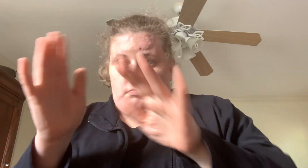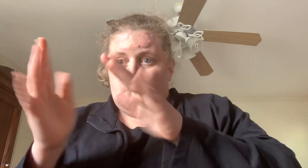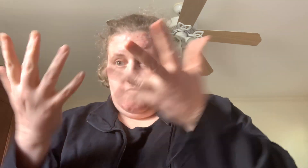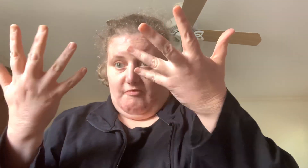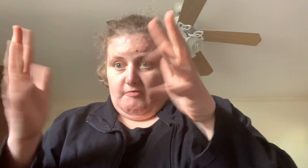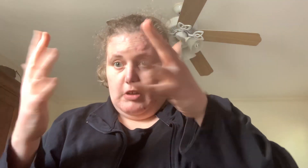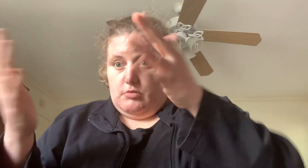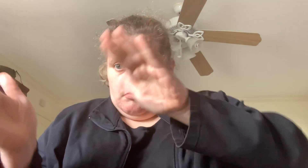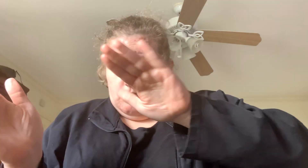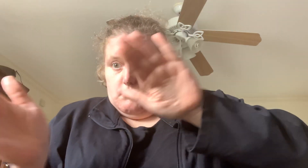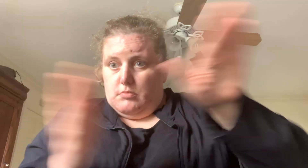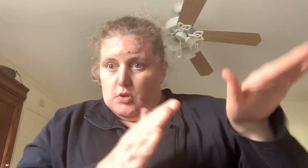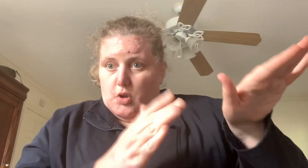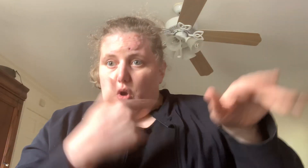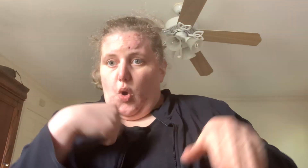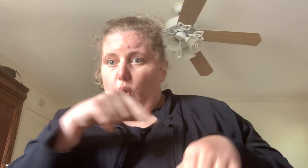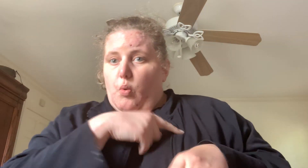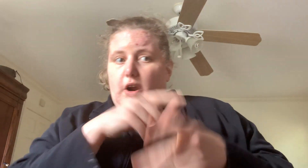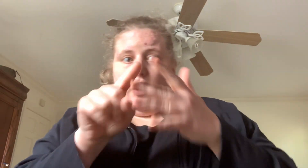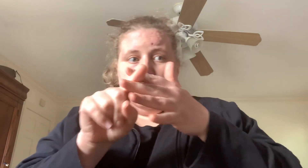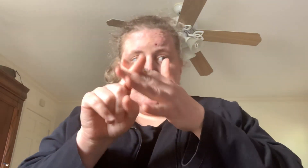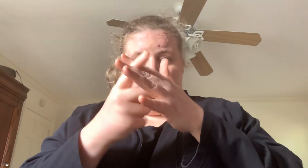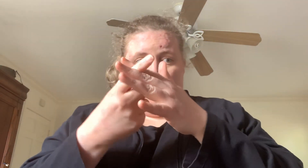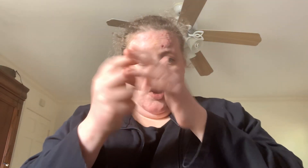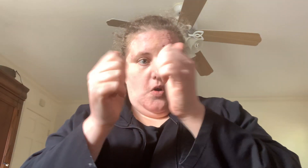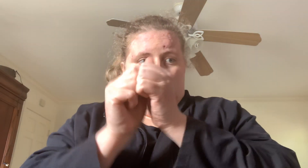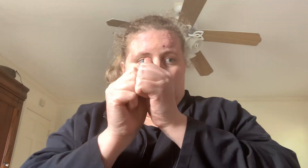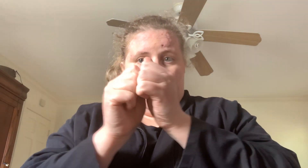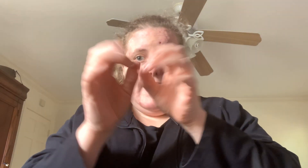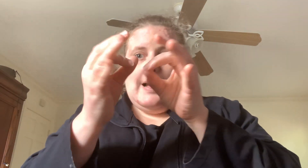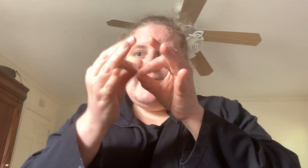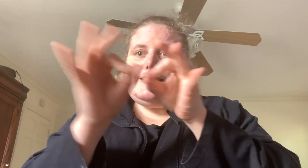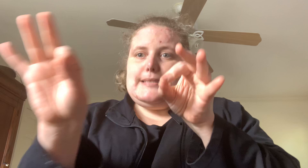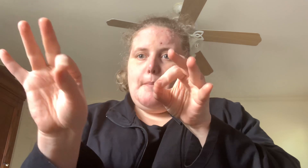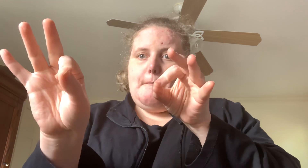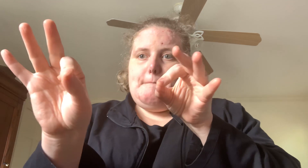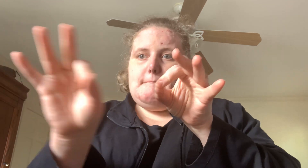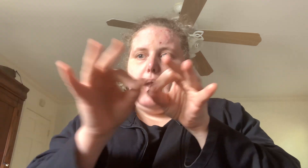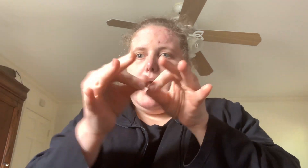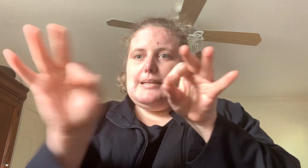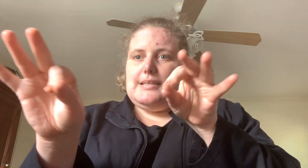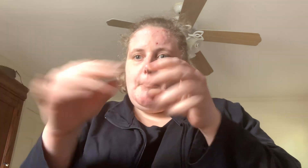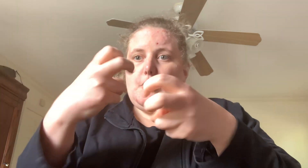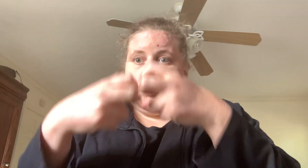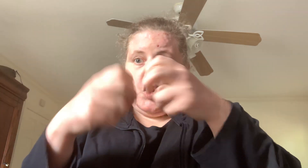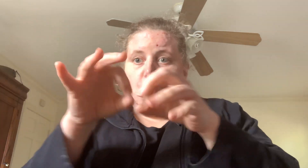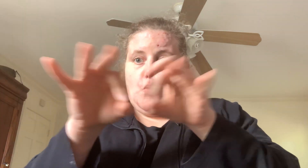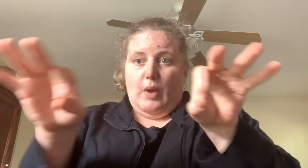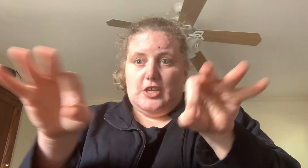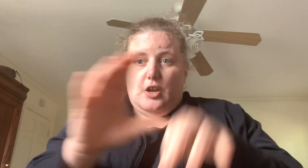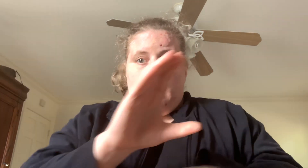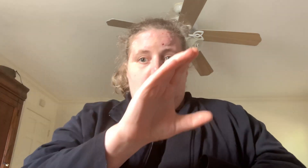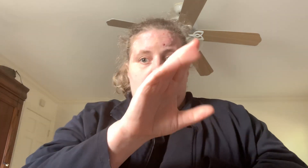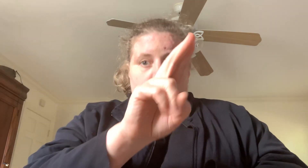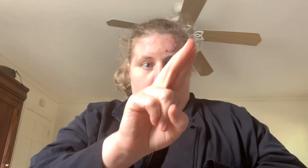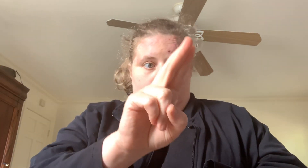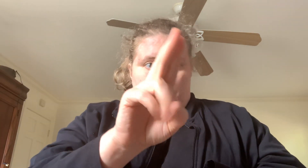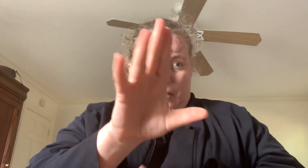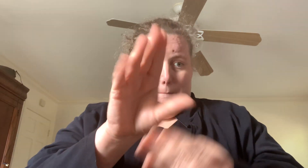plus oxygen gas gives us copper oxide. It's actually copper 2 oxide. So we look at